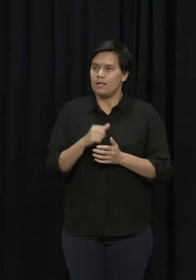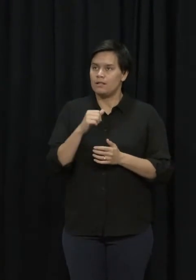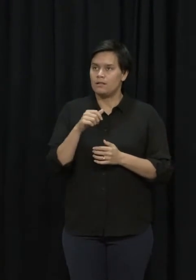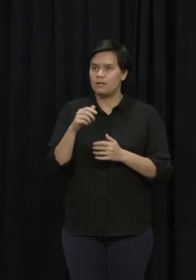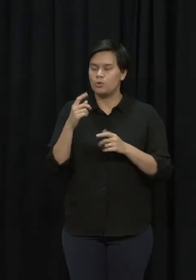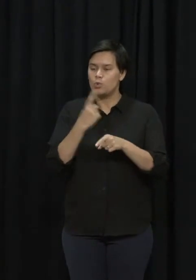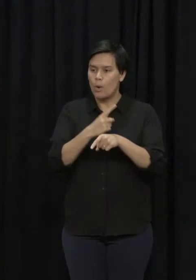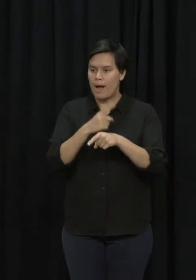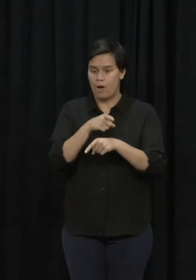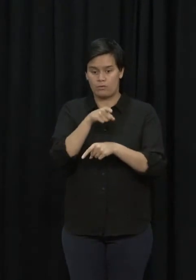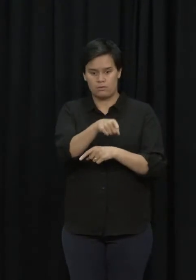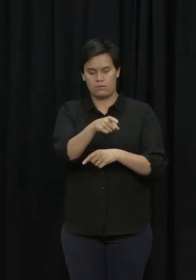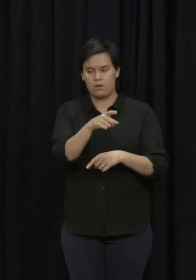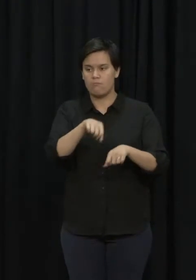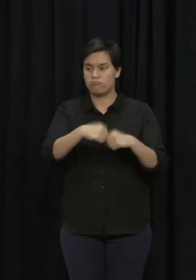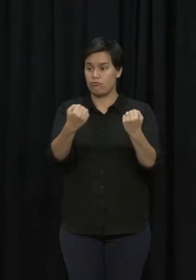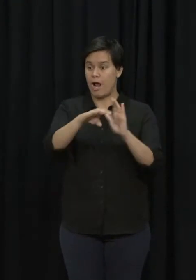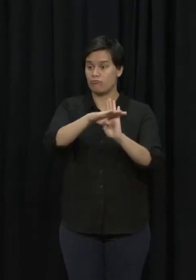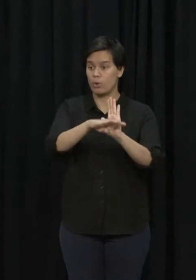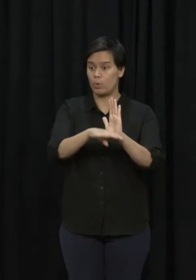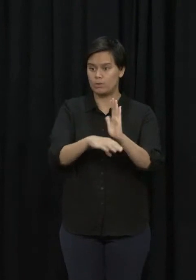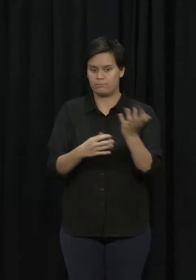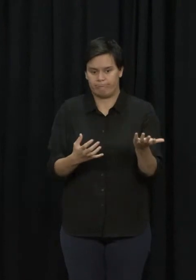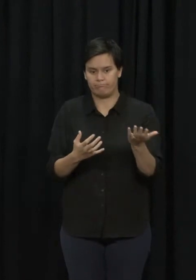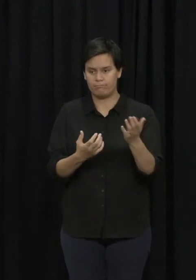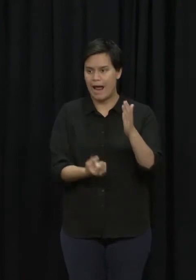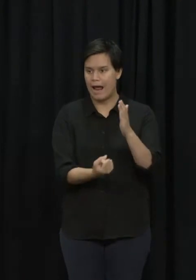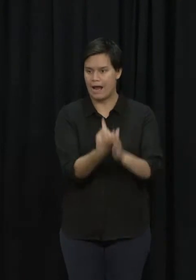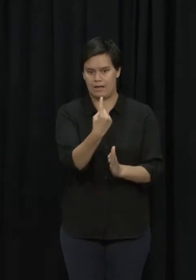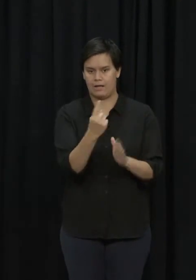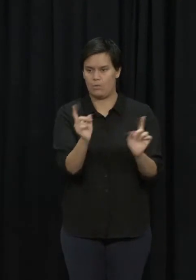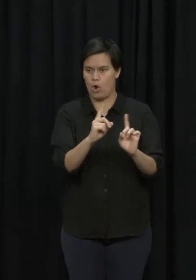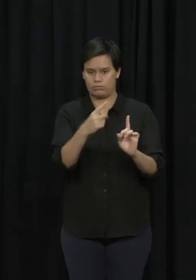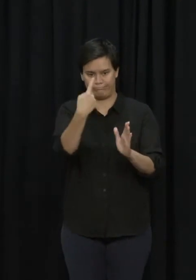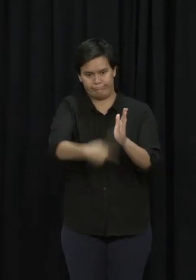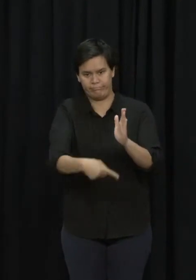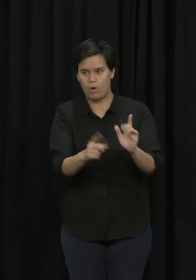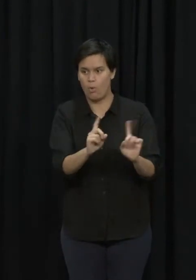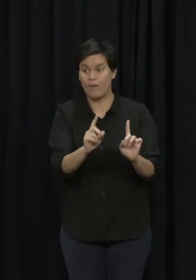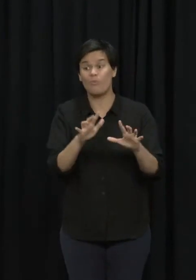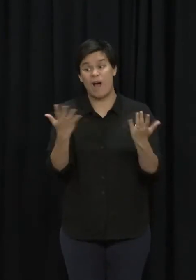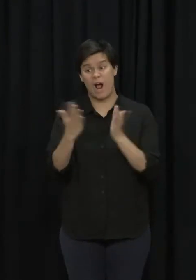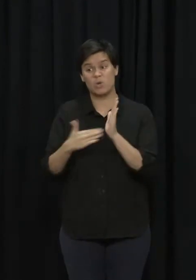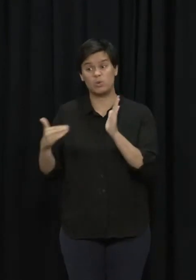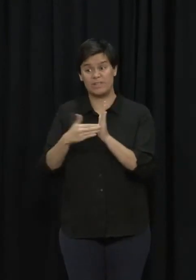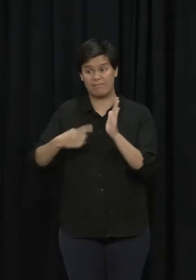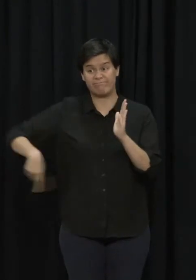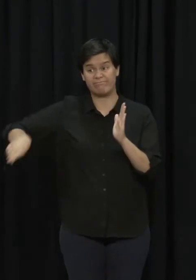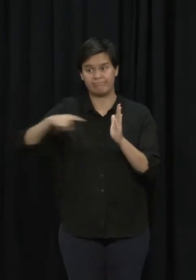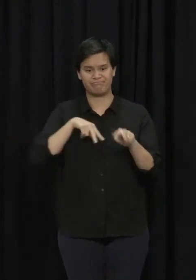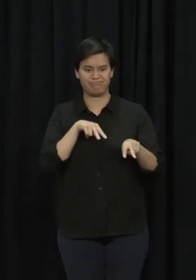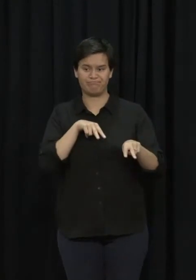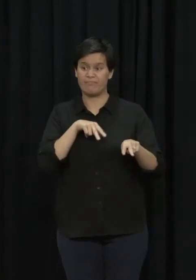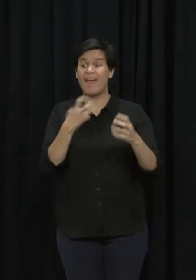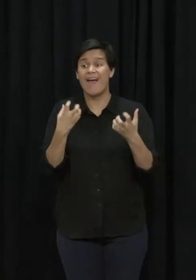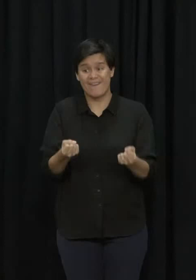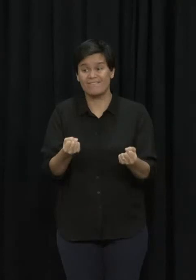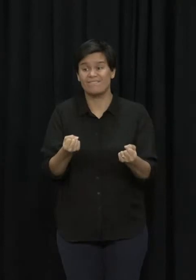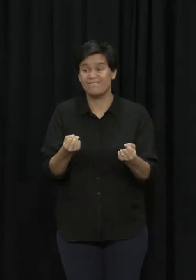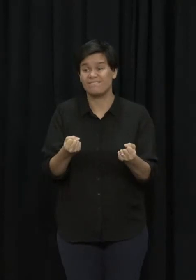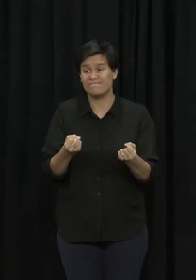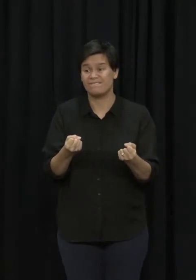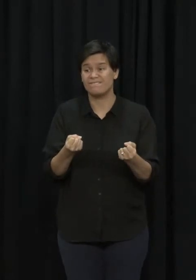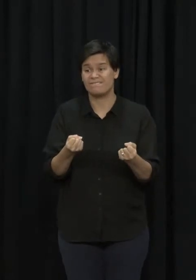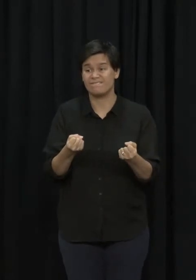consequences, those individuals are facing the full judgment of the entire nation. There are